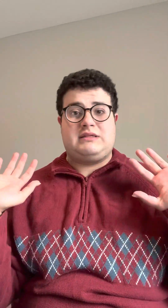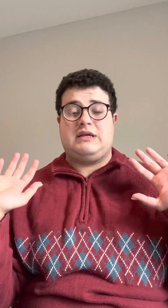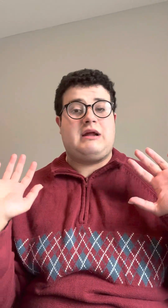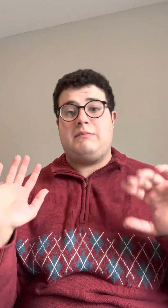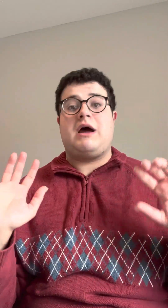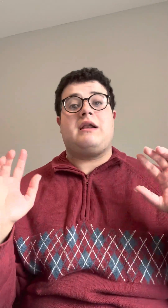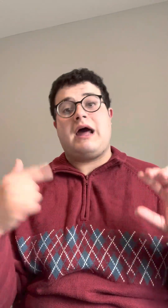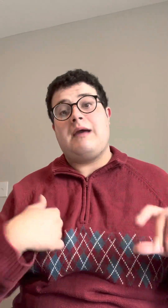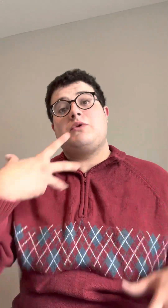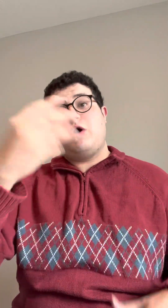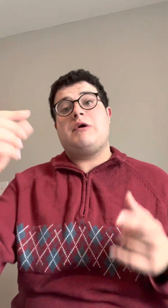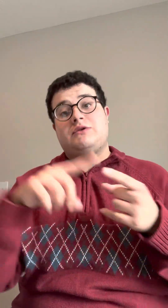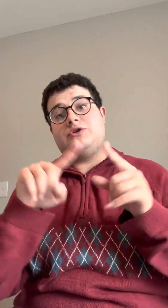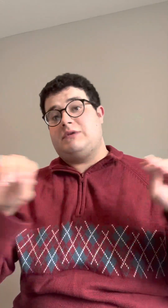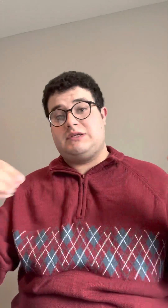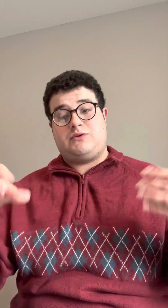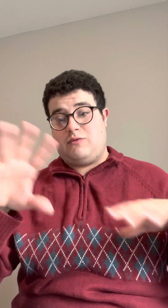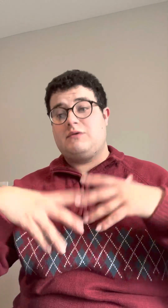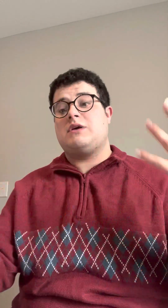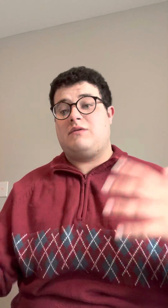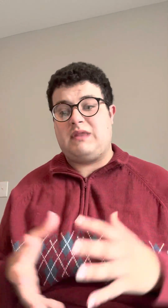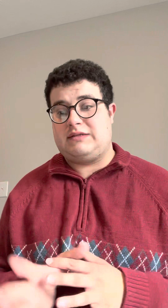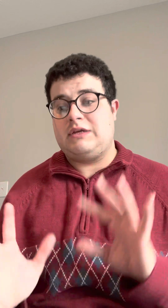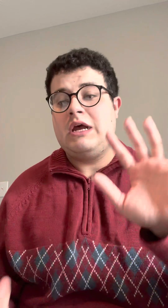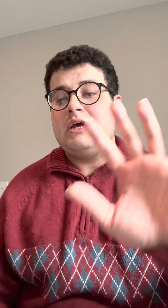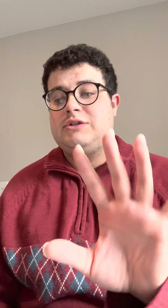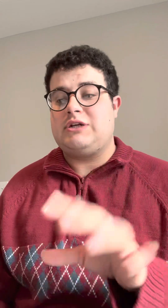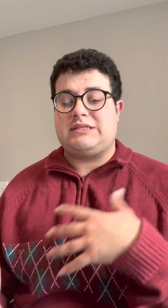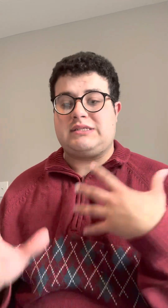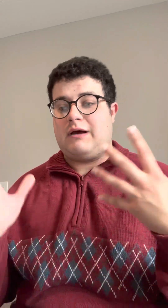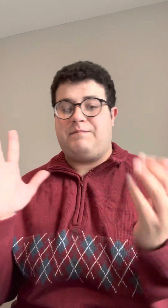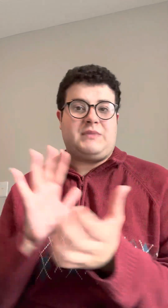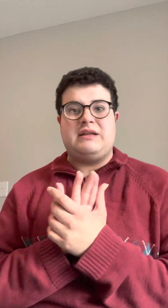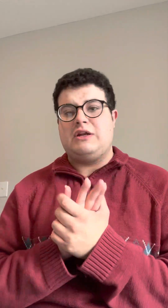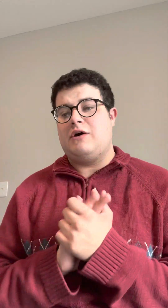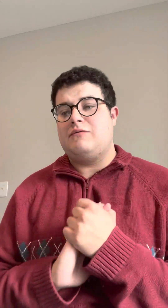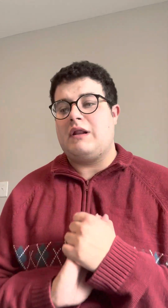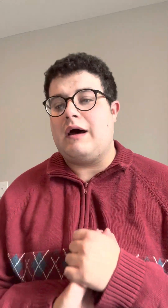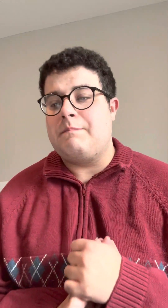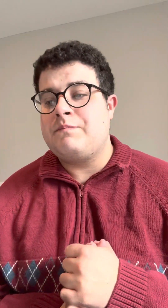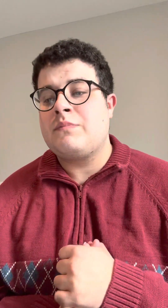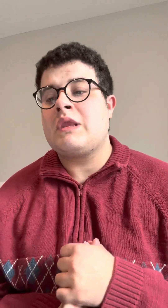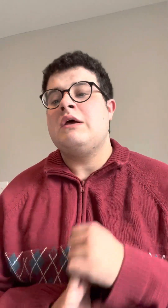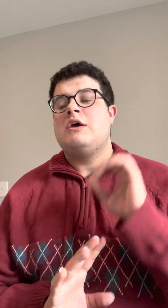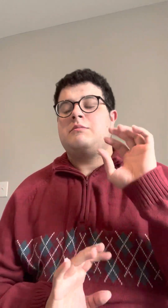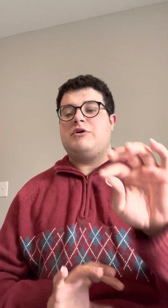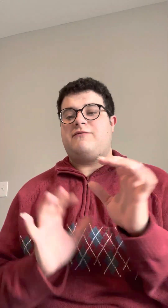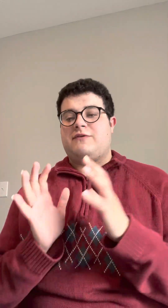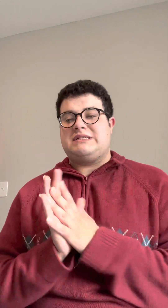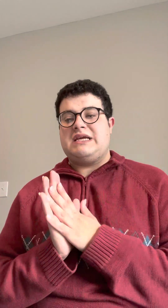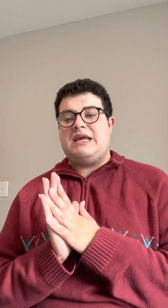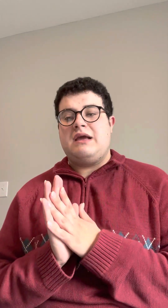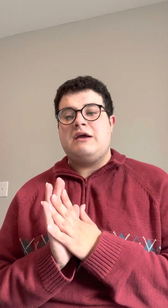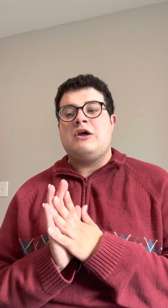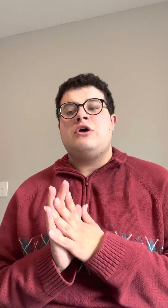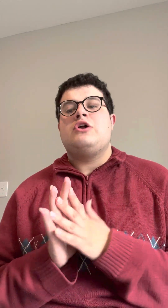it. I'm going to the store. So that's just a note. Beautiful city, not